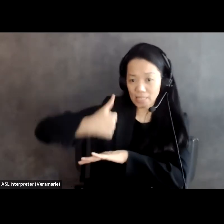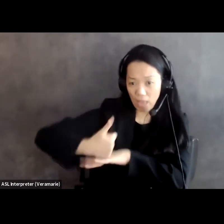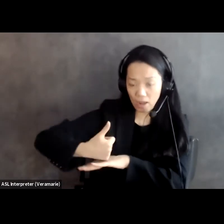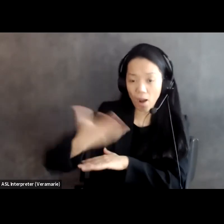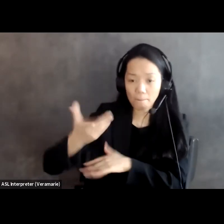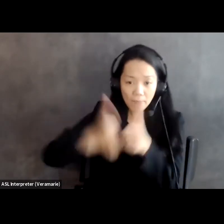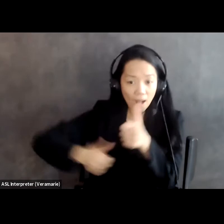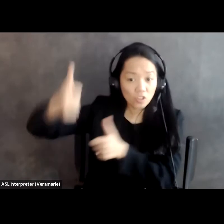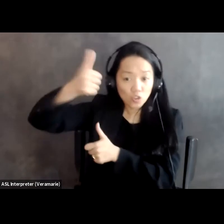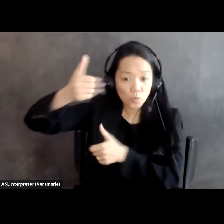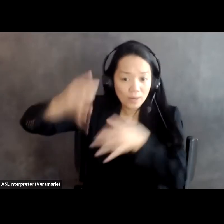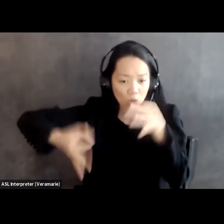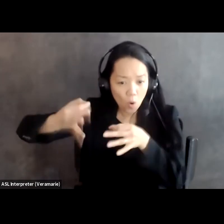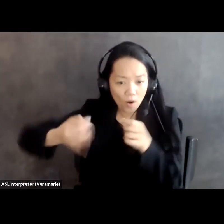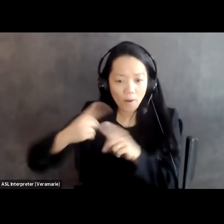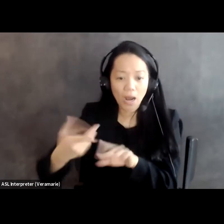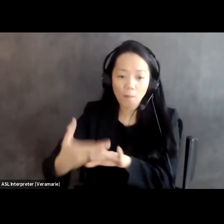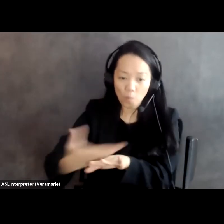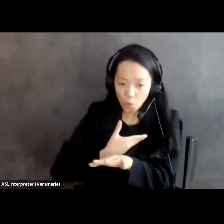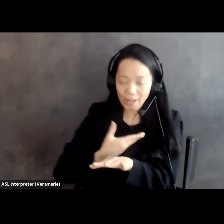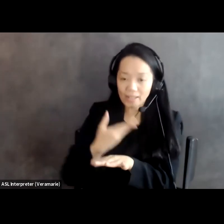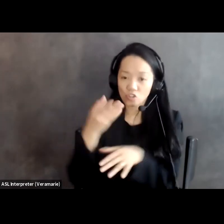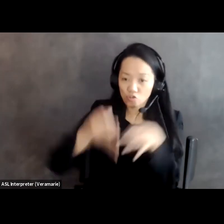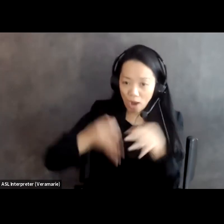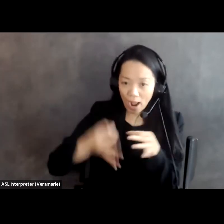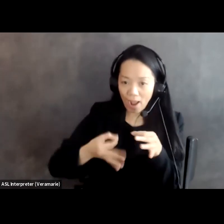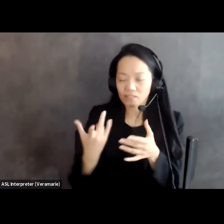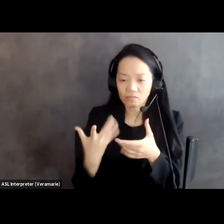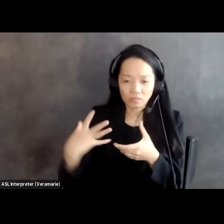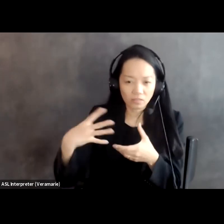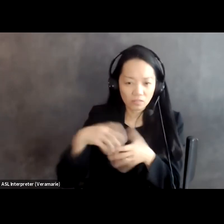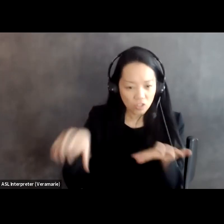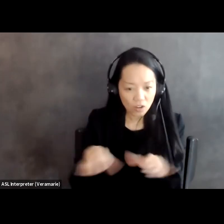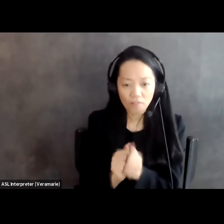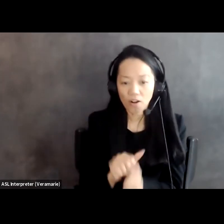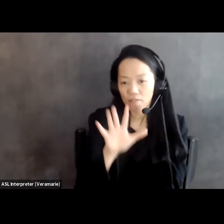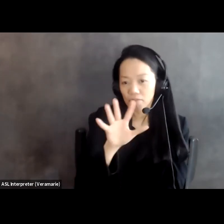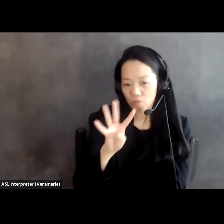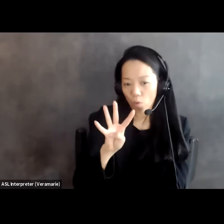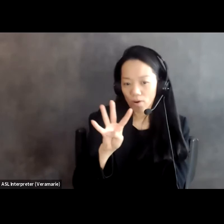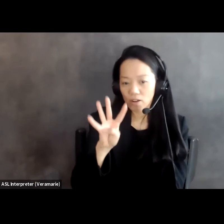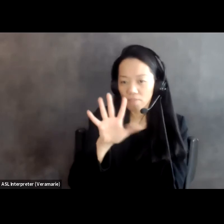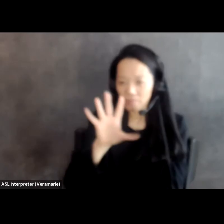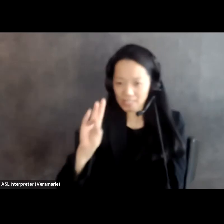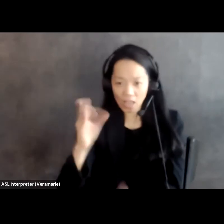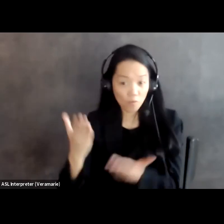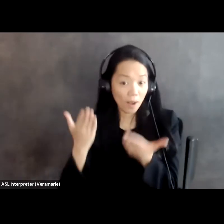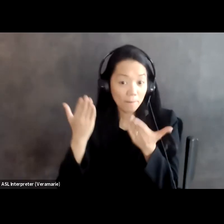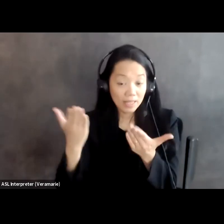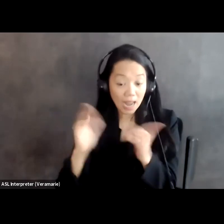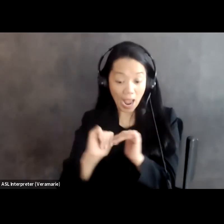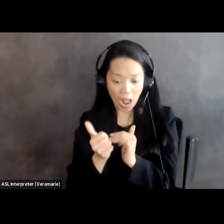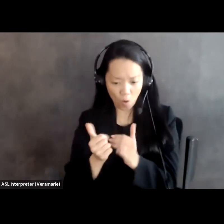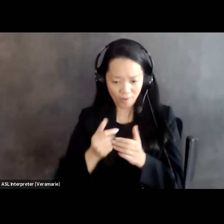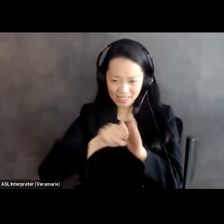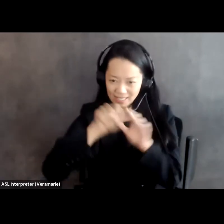Court Commission on Pretrial Practices, which made about 54 to 57 recommendations around how the pretrial system